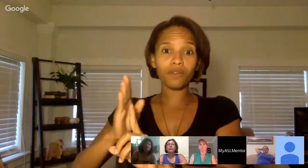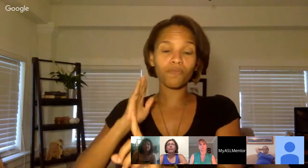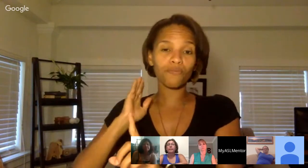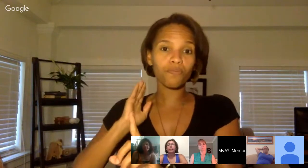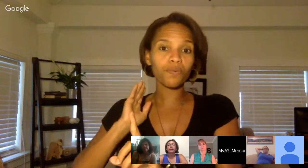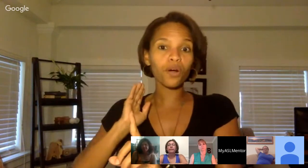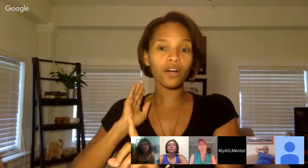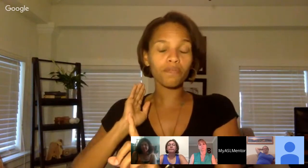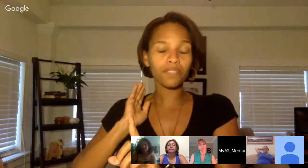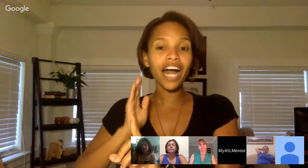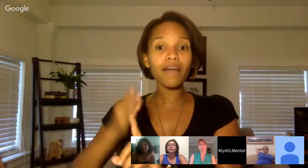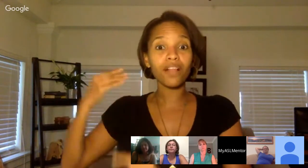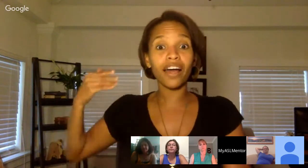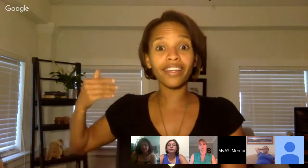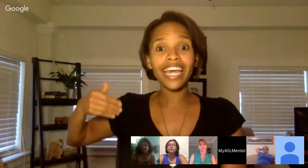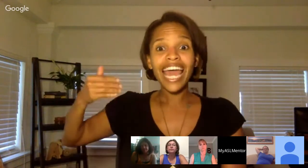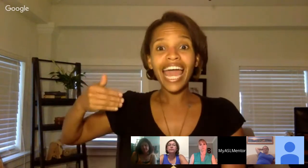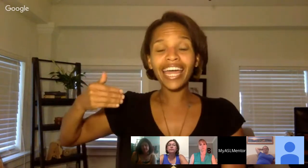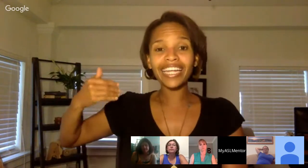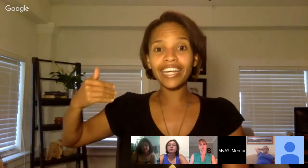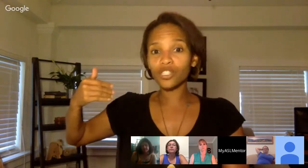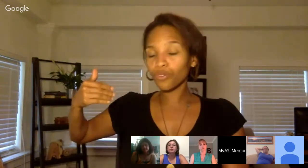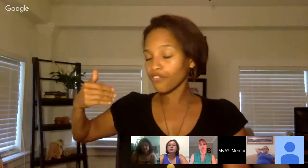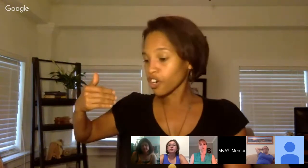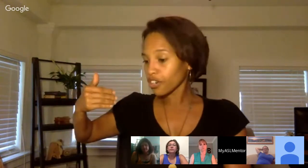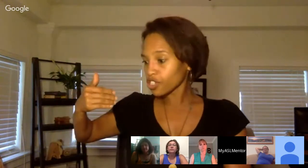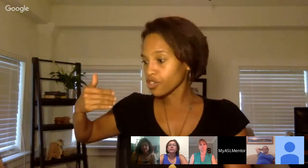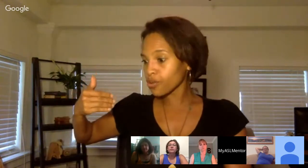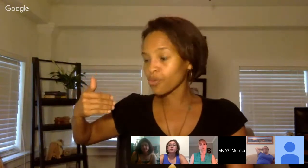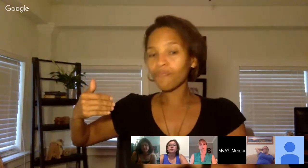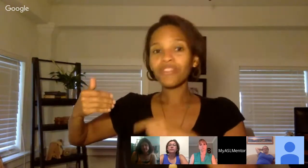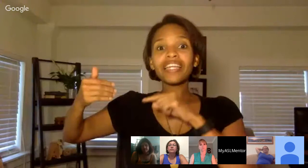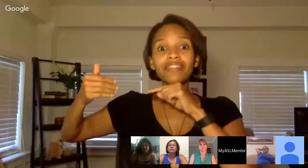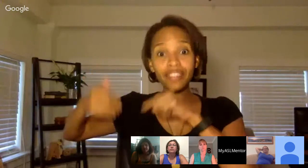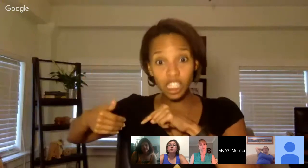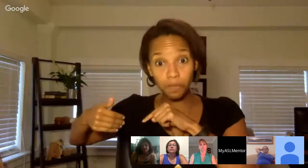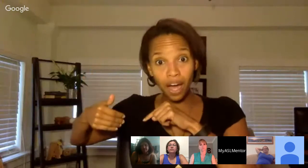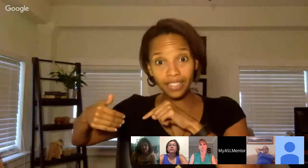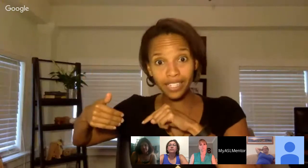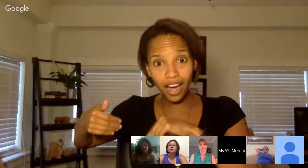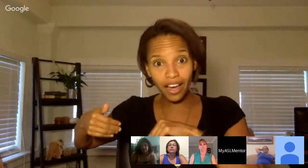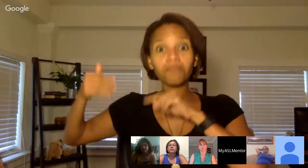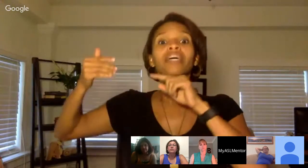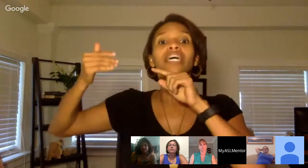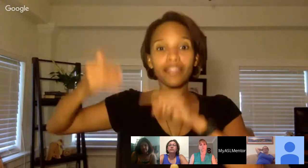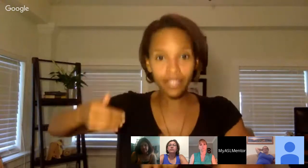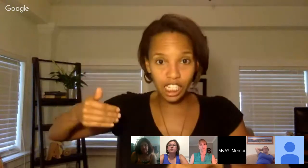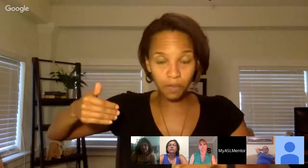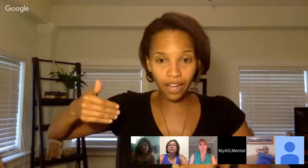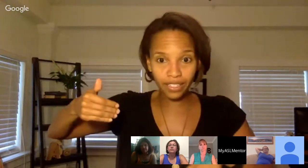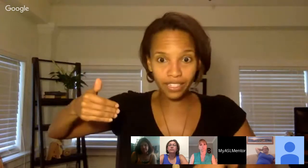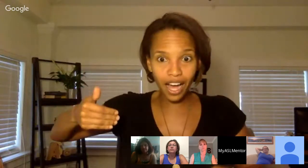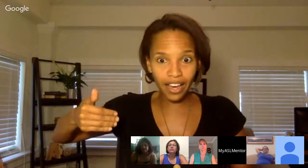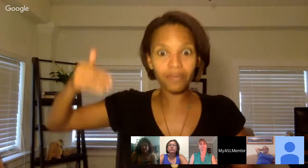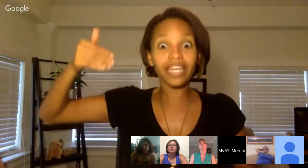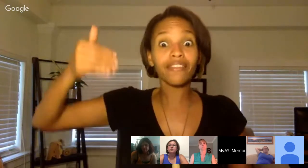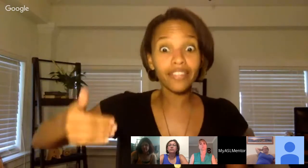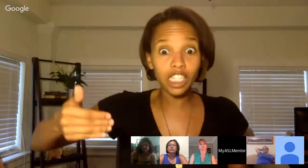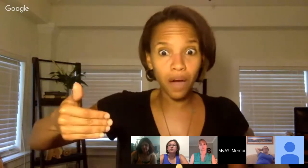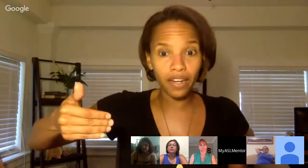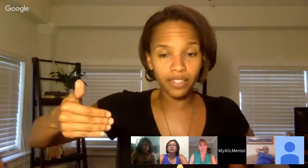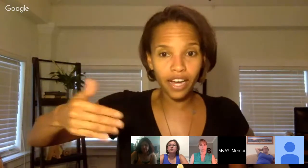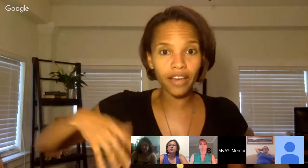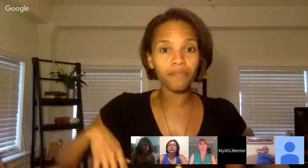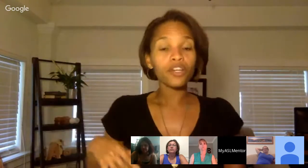to back timeline, and it's referring to this spot in time and this spot in time and